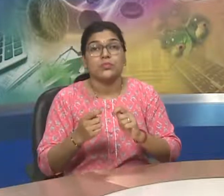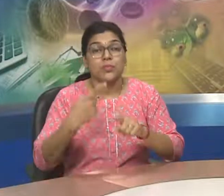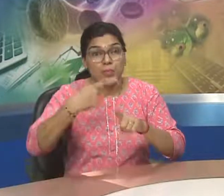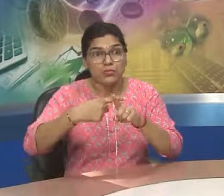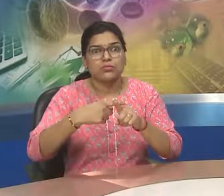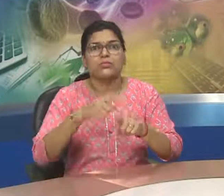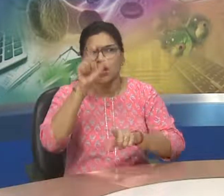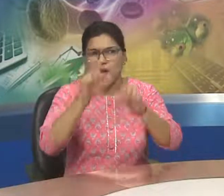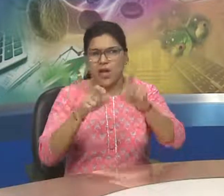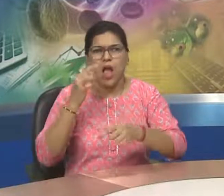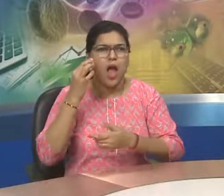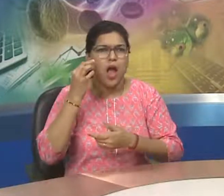and